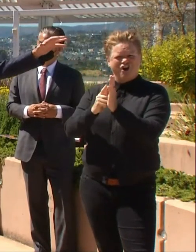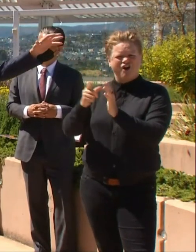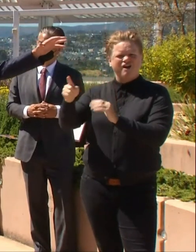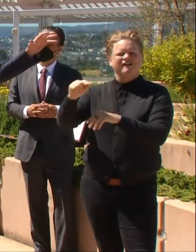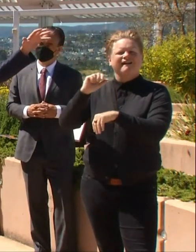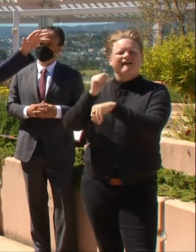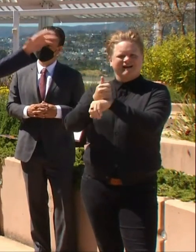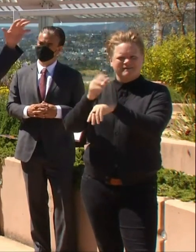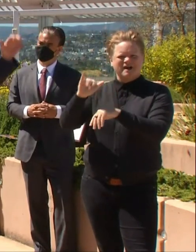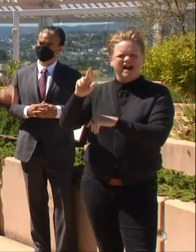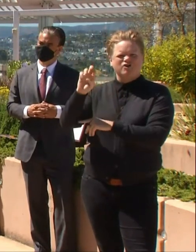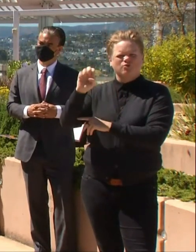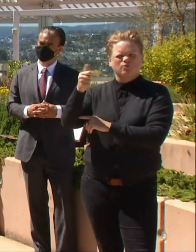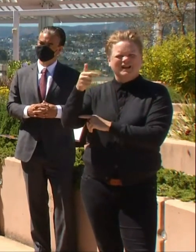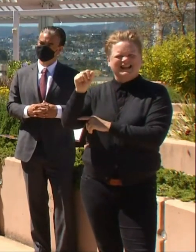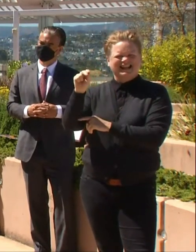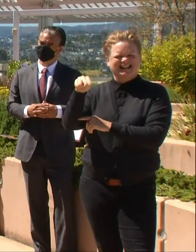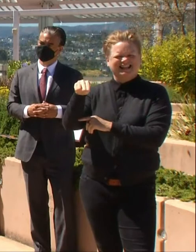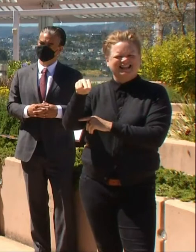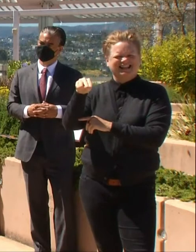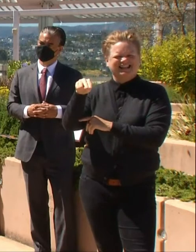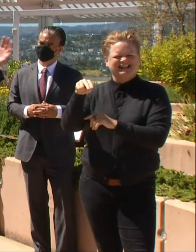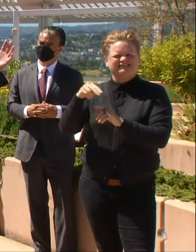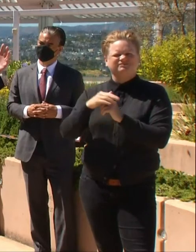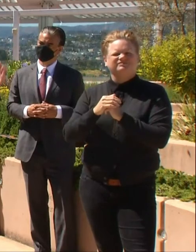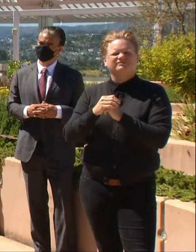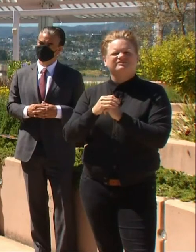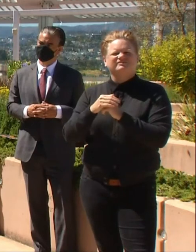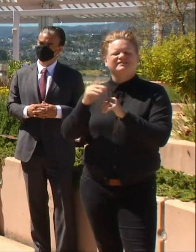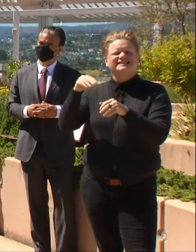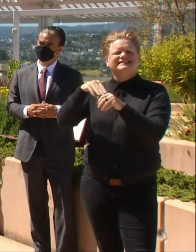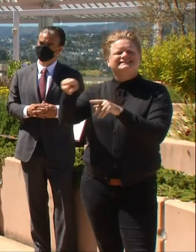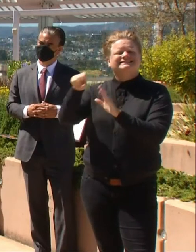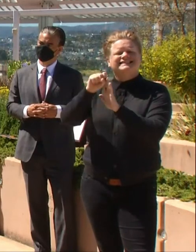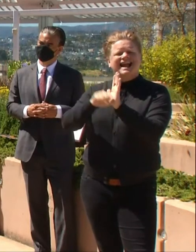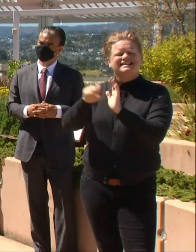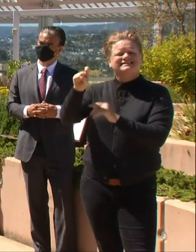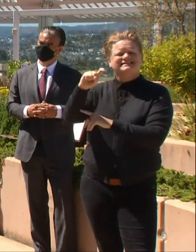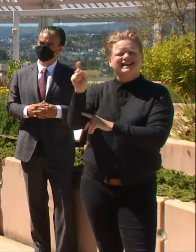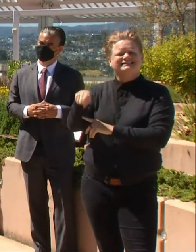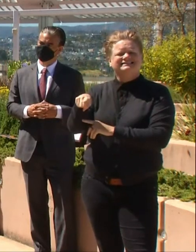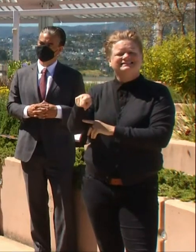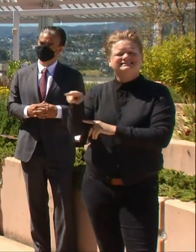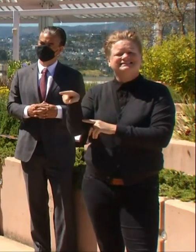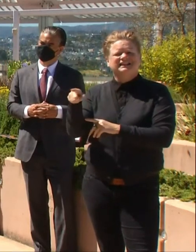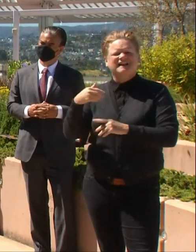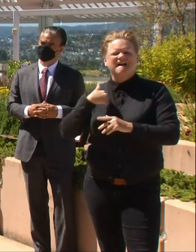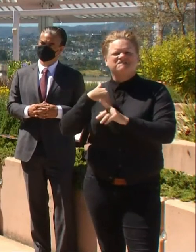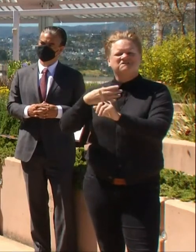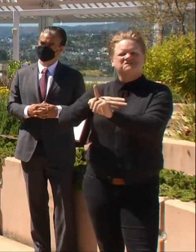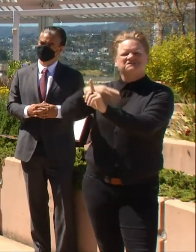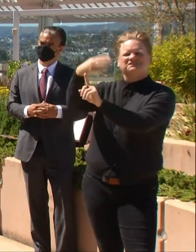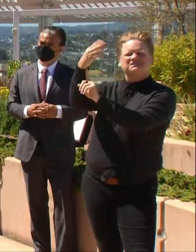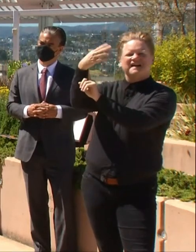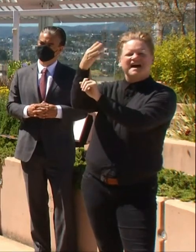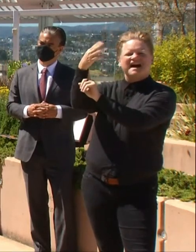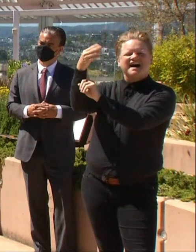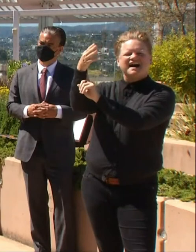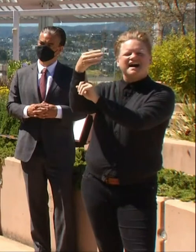standing around in places like Texas, wrapped in the flag and in the spirit and image of Ronald